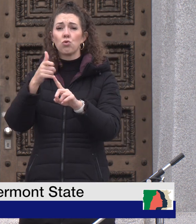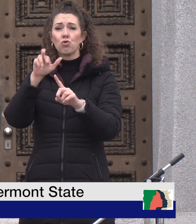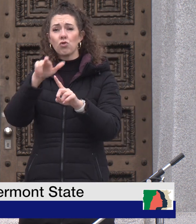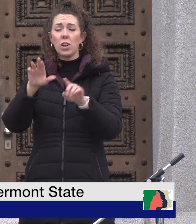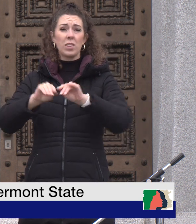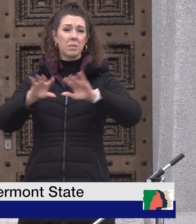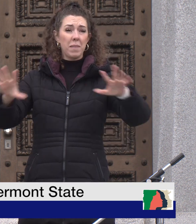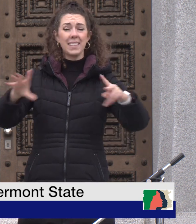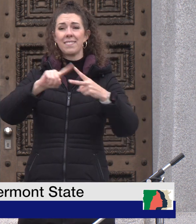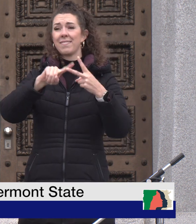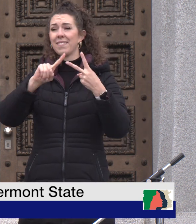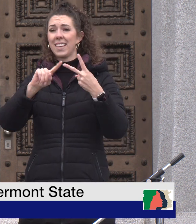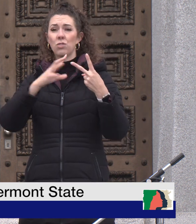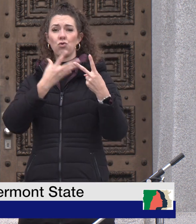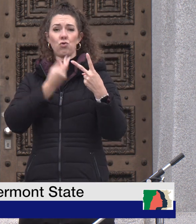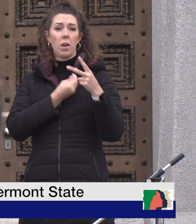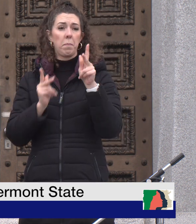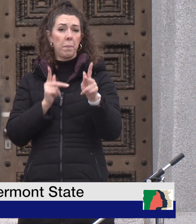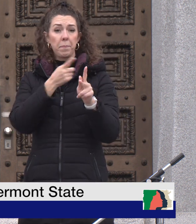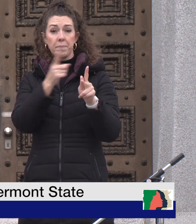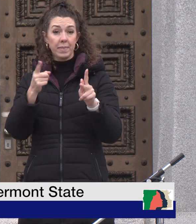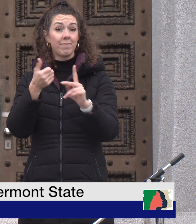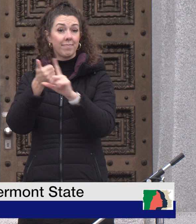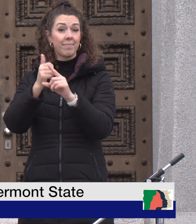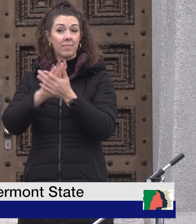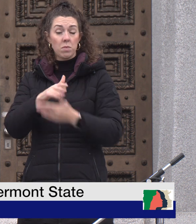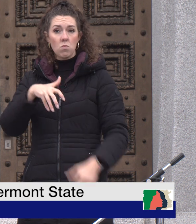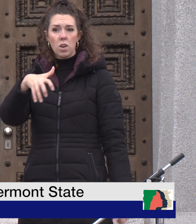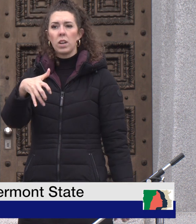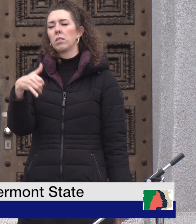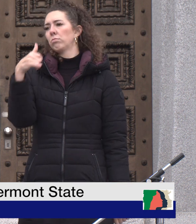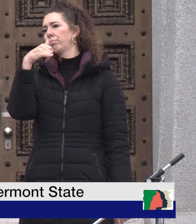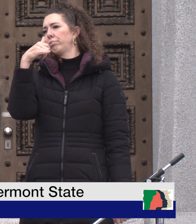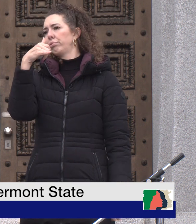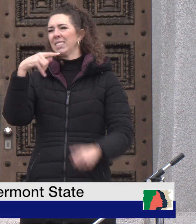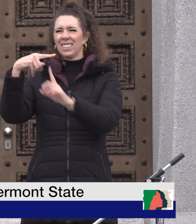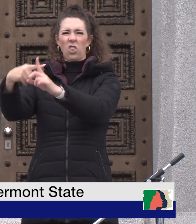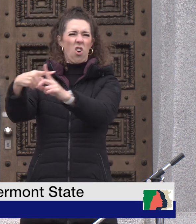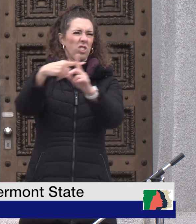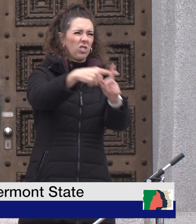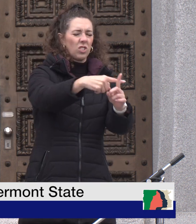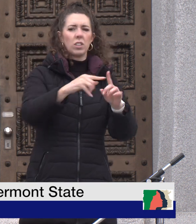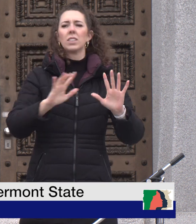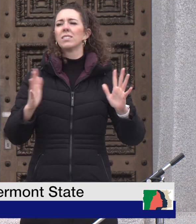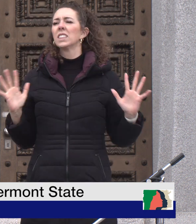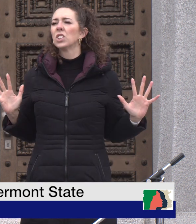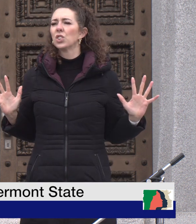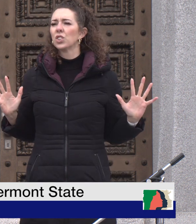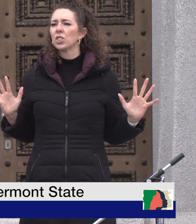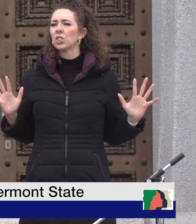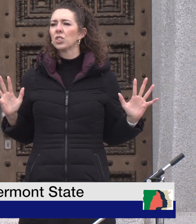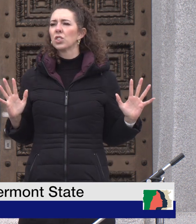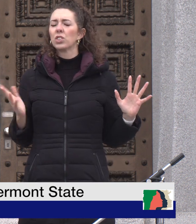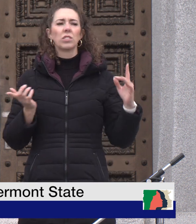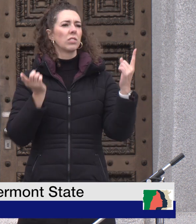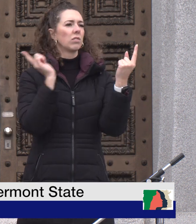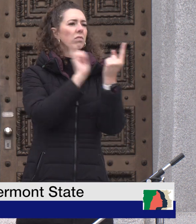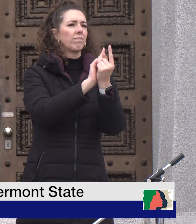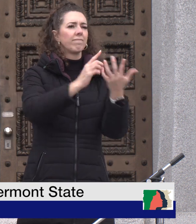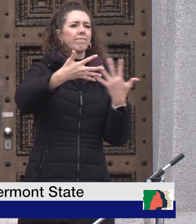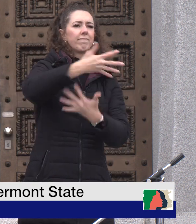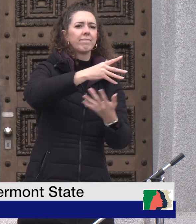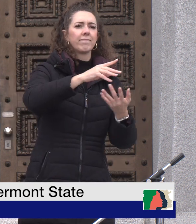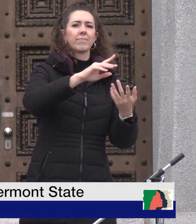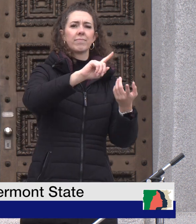pregnant. We urge you to get out there, talk to your family, your community, your networks,